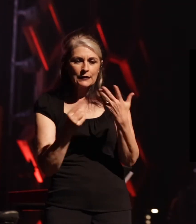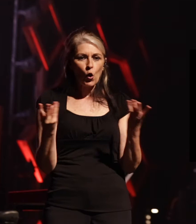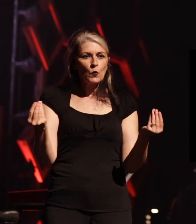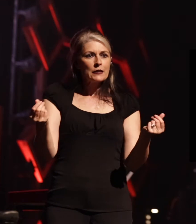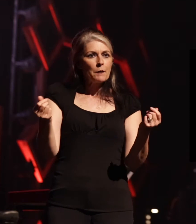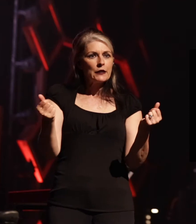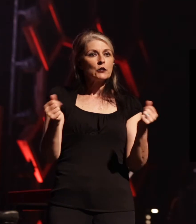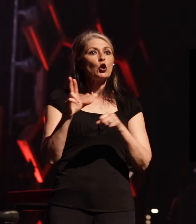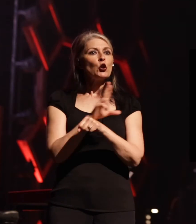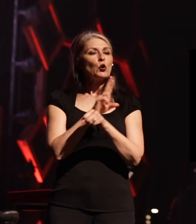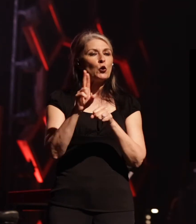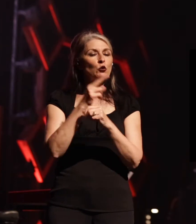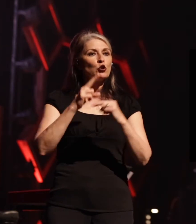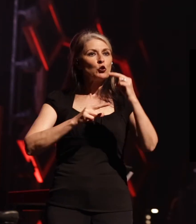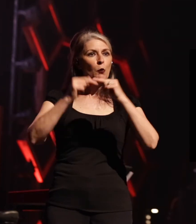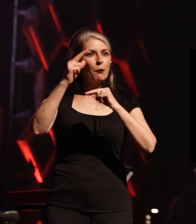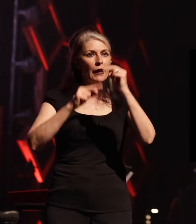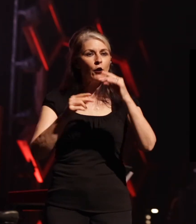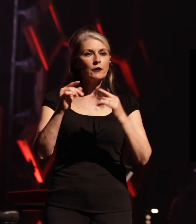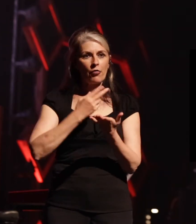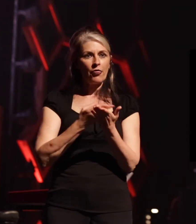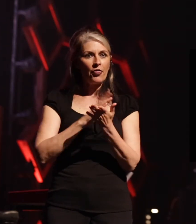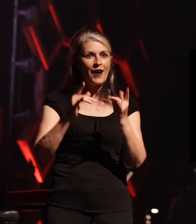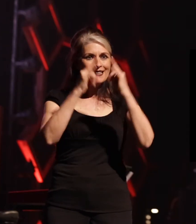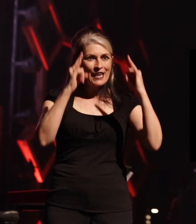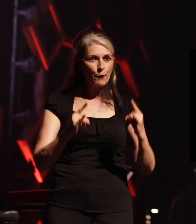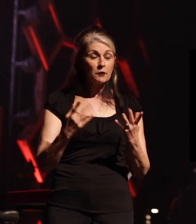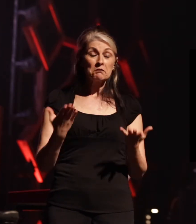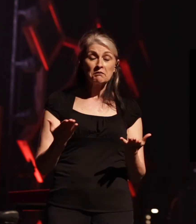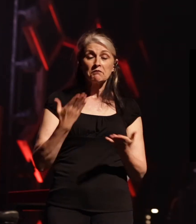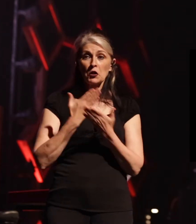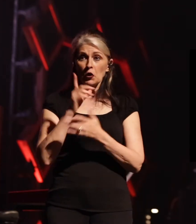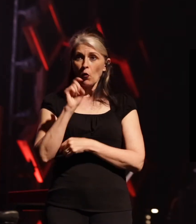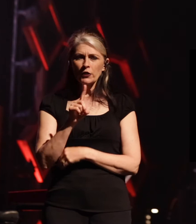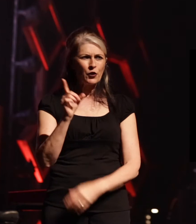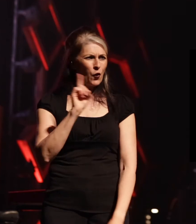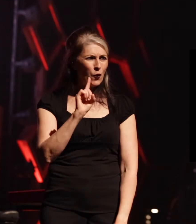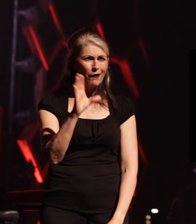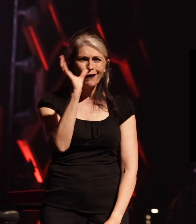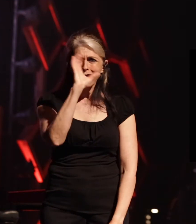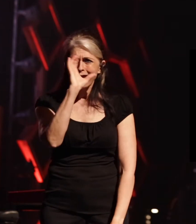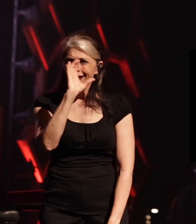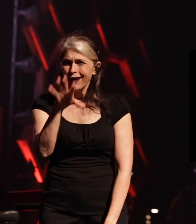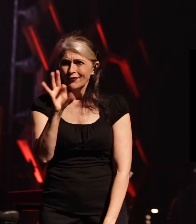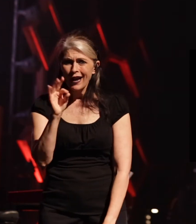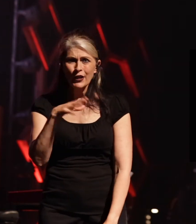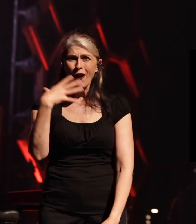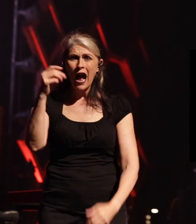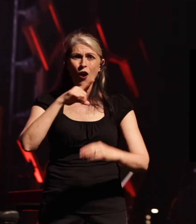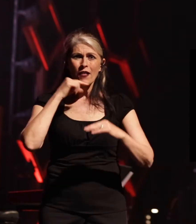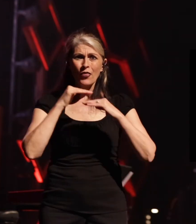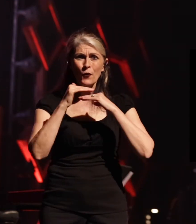to build the tabernacle. Now, a good question you might ask this is, where did they get this material from? And they're out in the wilderness. They're having a hard time